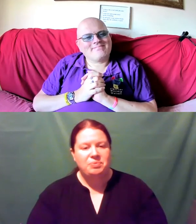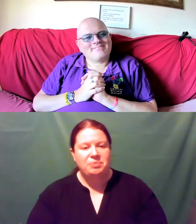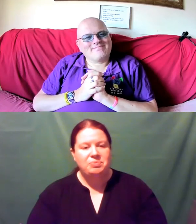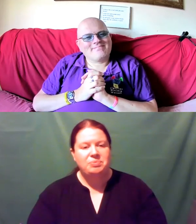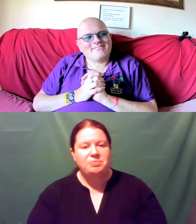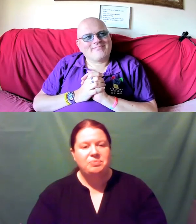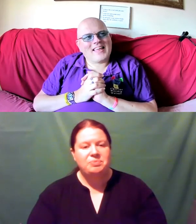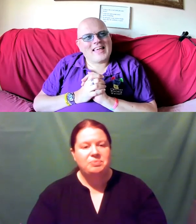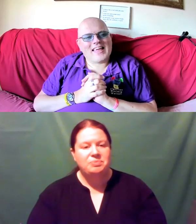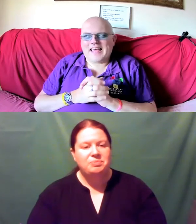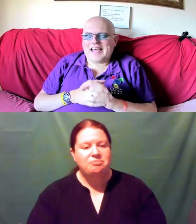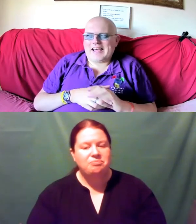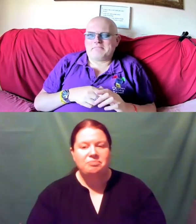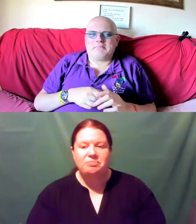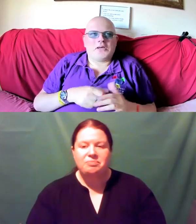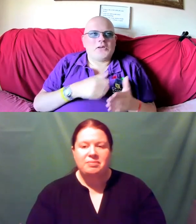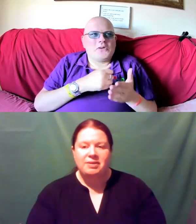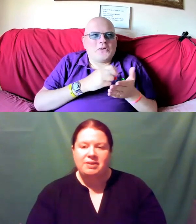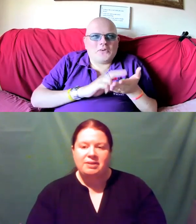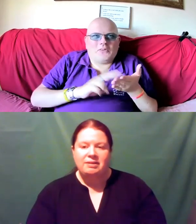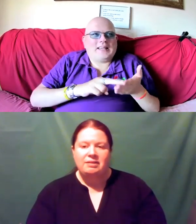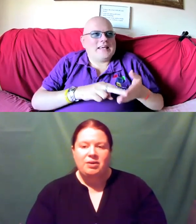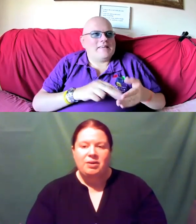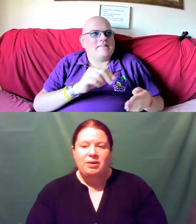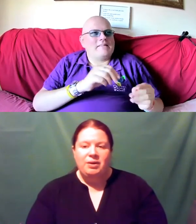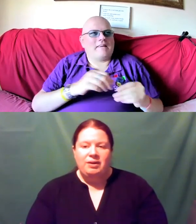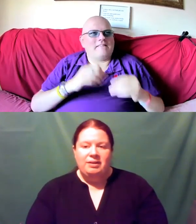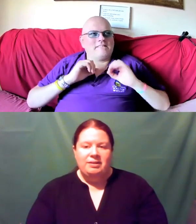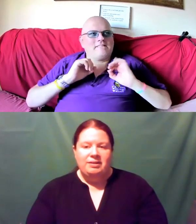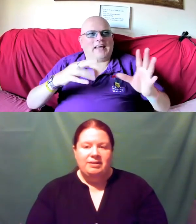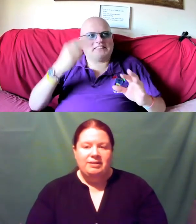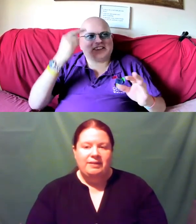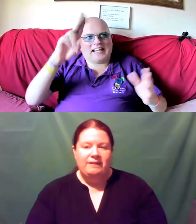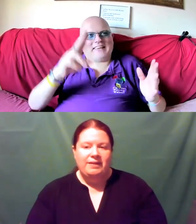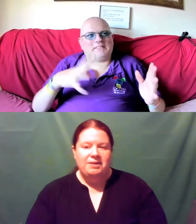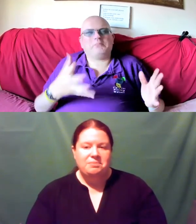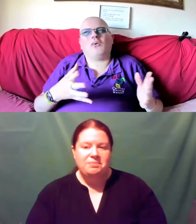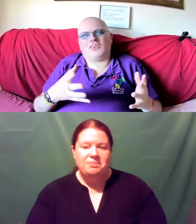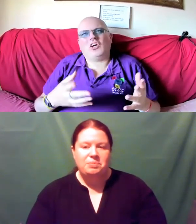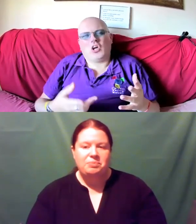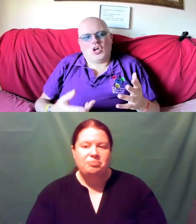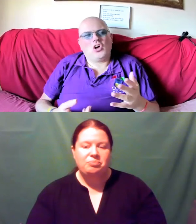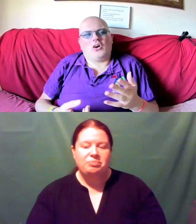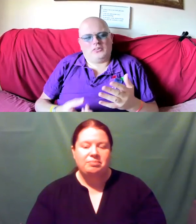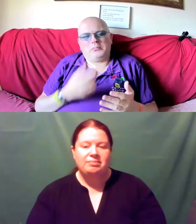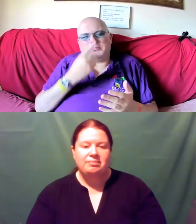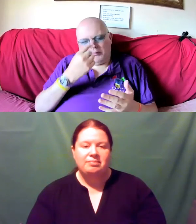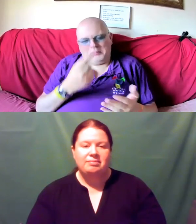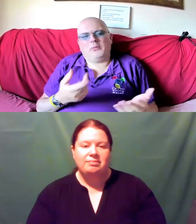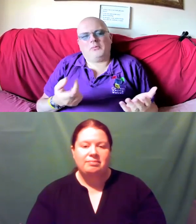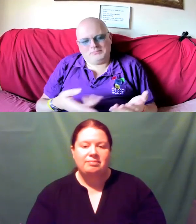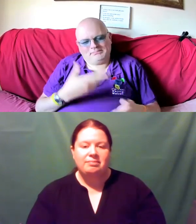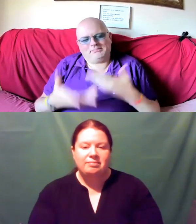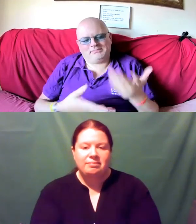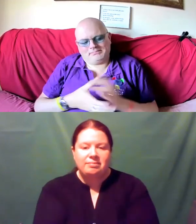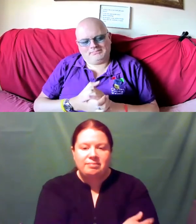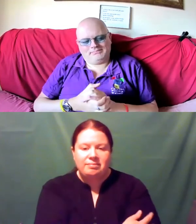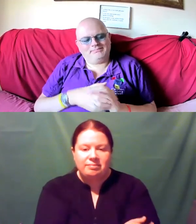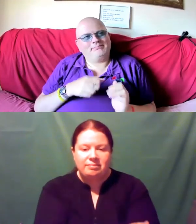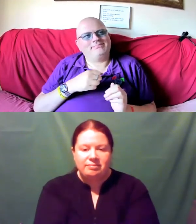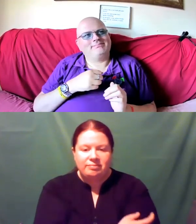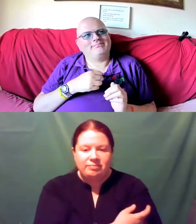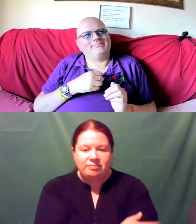Typically people come up with famous names, so I'll do a couple of those, but then I'll come up with a more likely scenario after that, I think. So